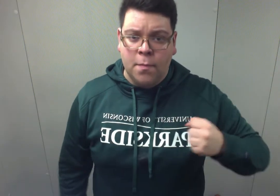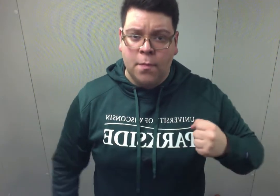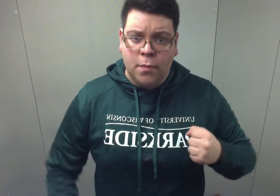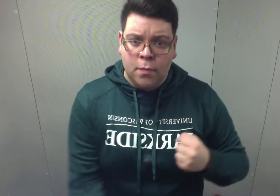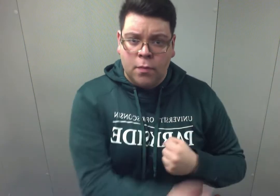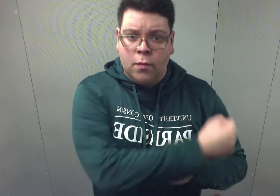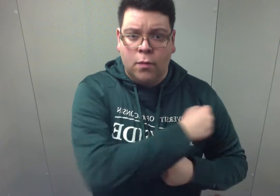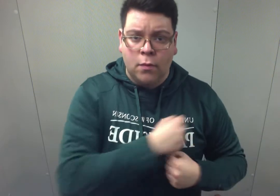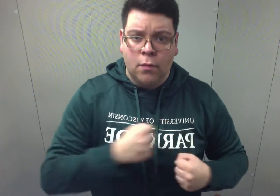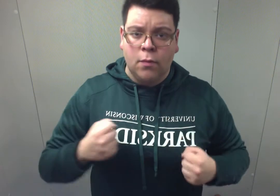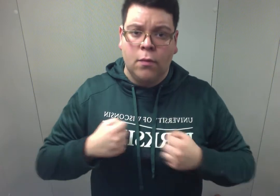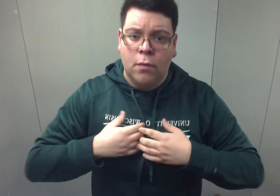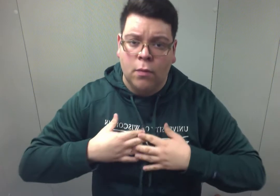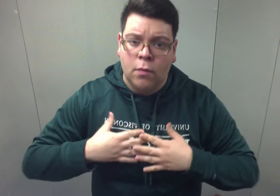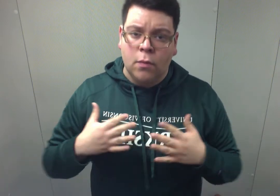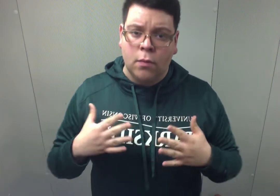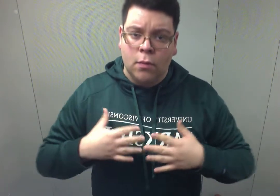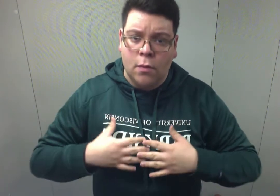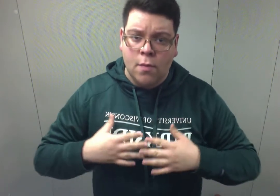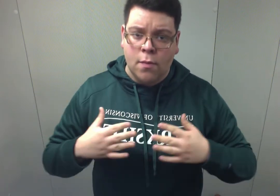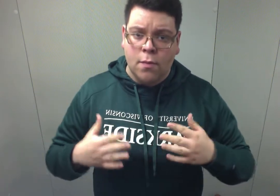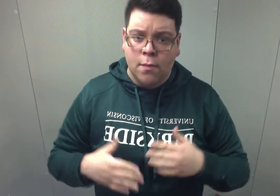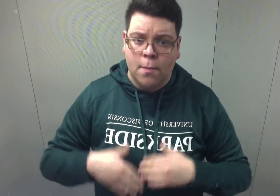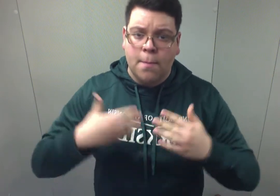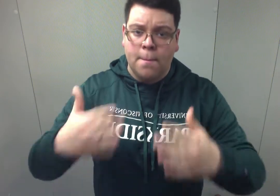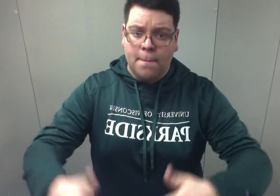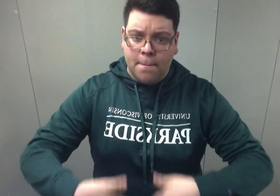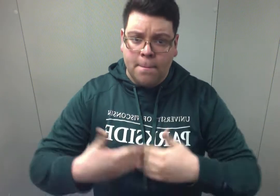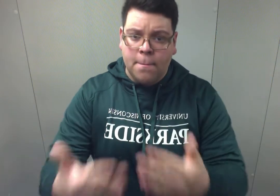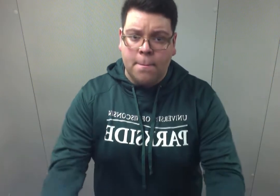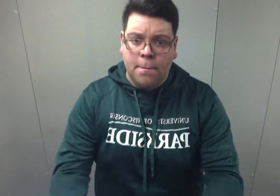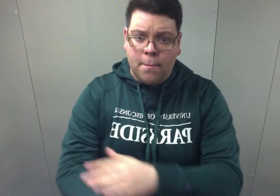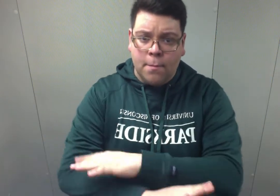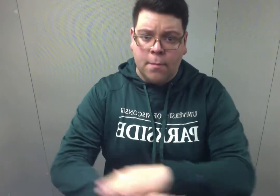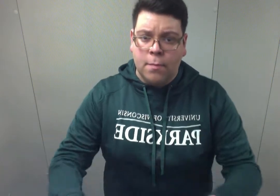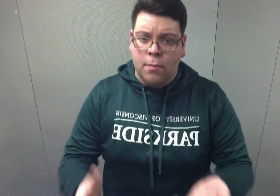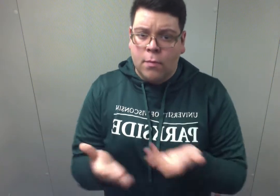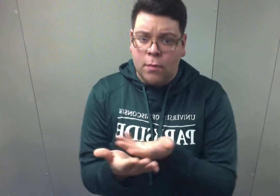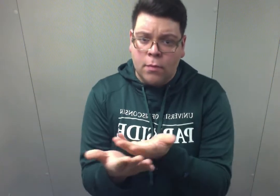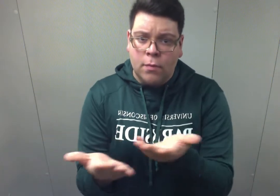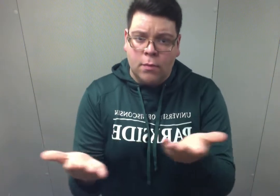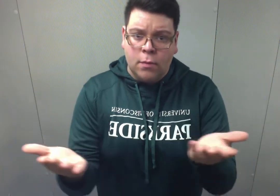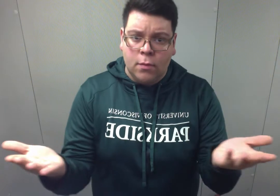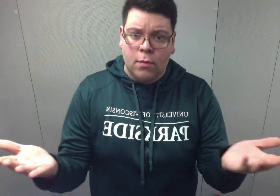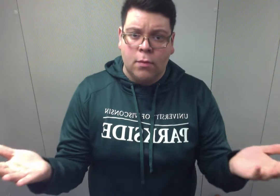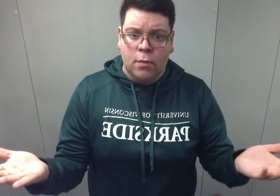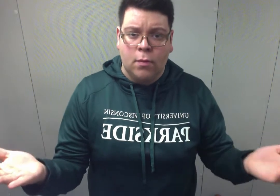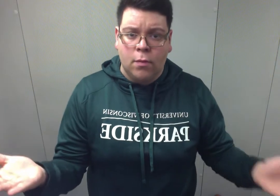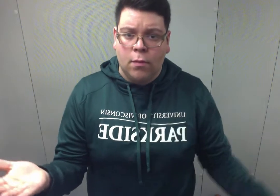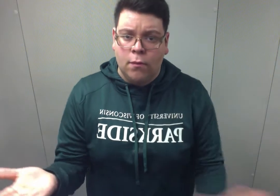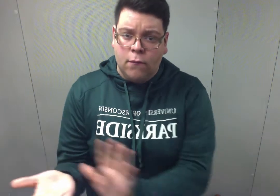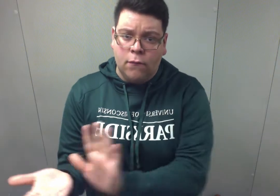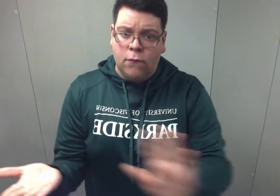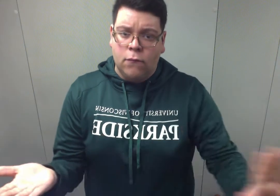I'm gonna live like tomorrow doesn't exist, like it